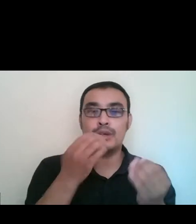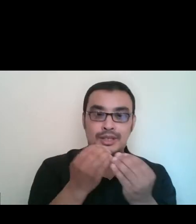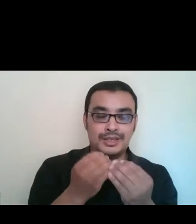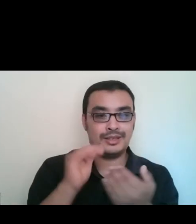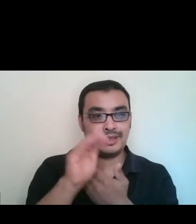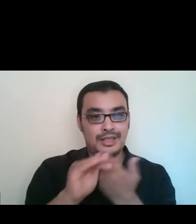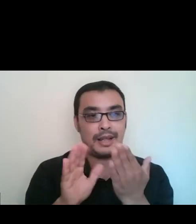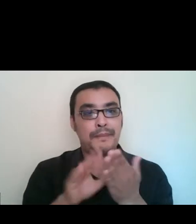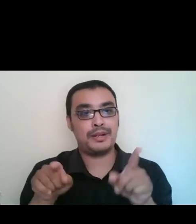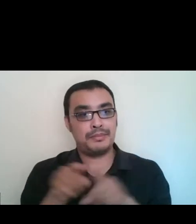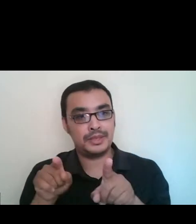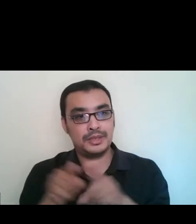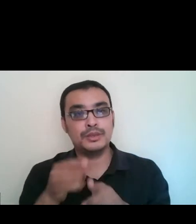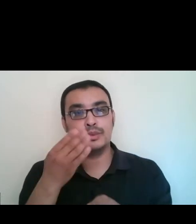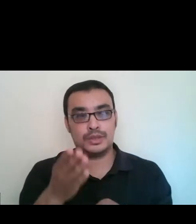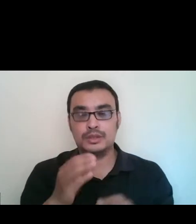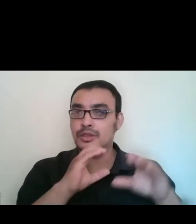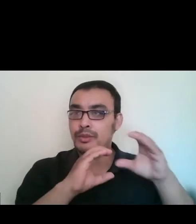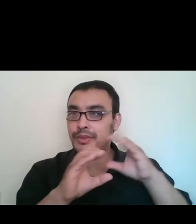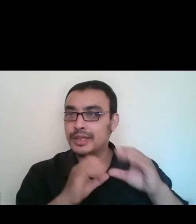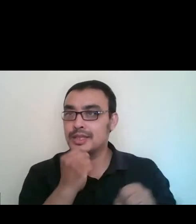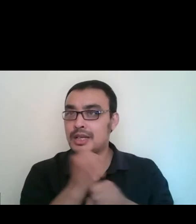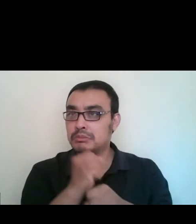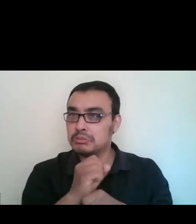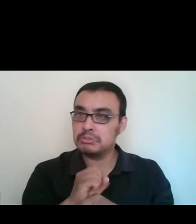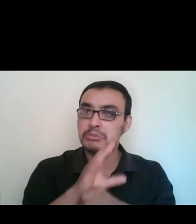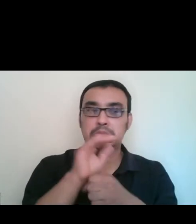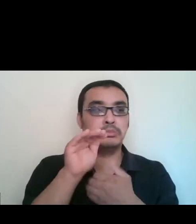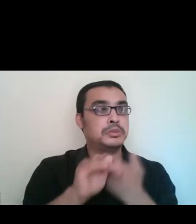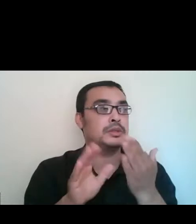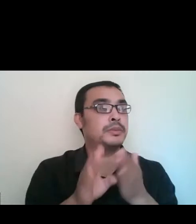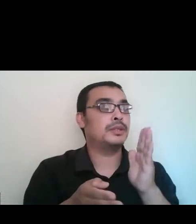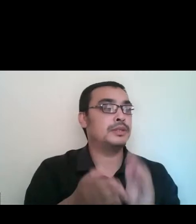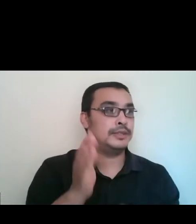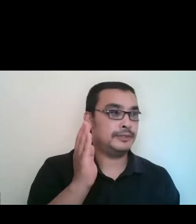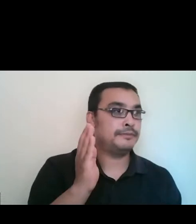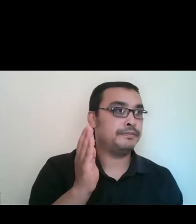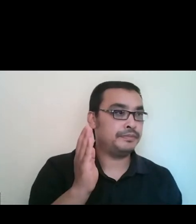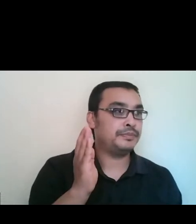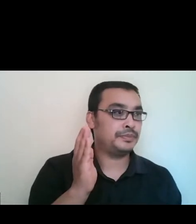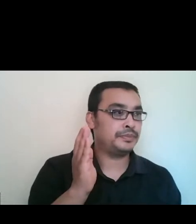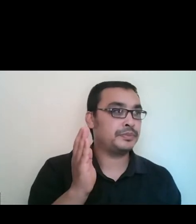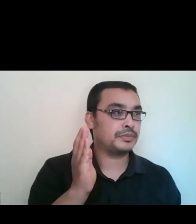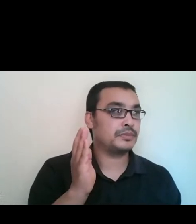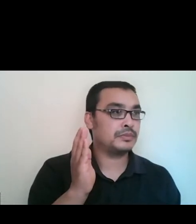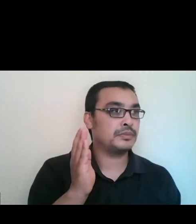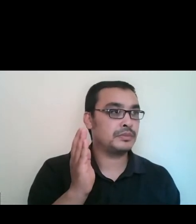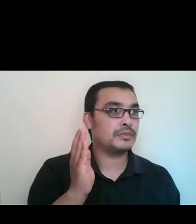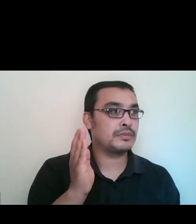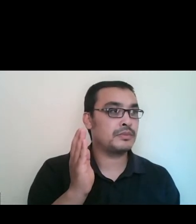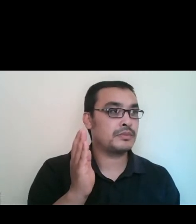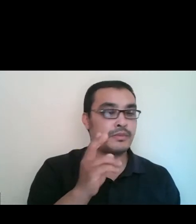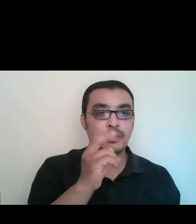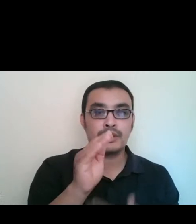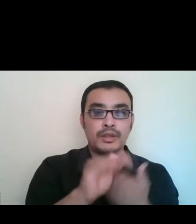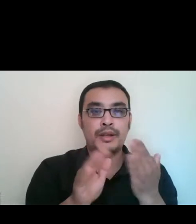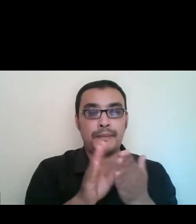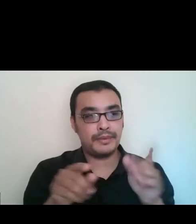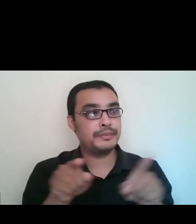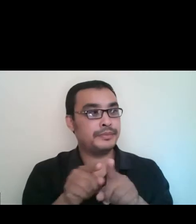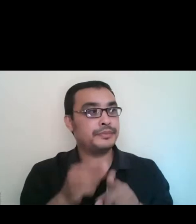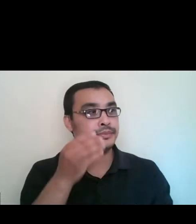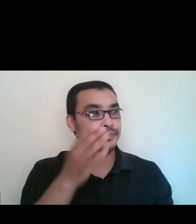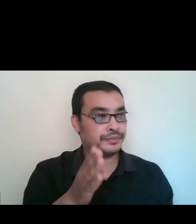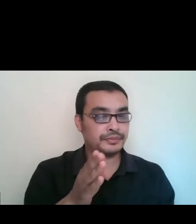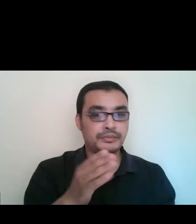as a communication in actions. And that should be, our